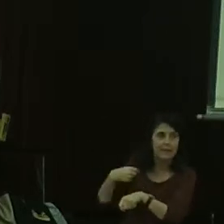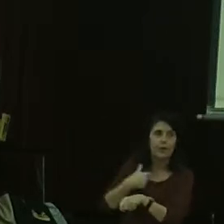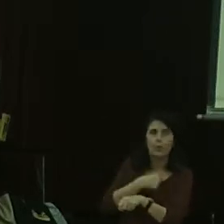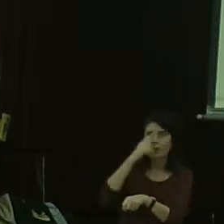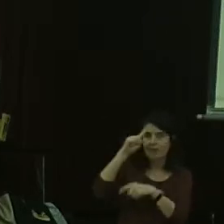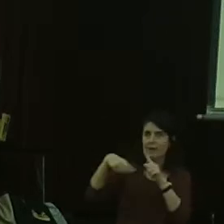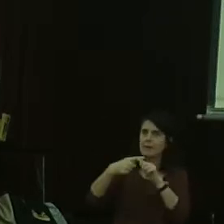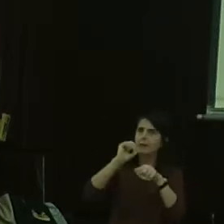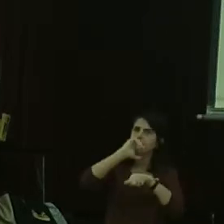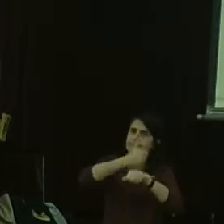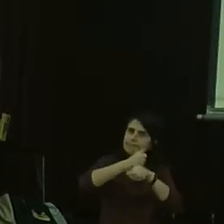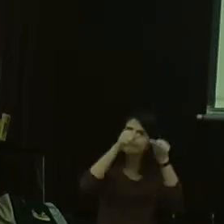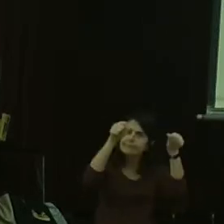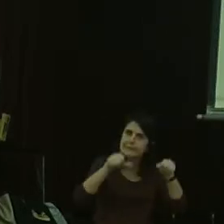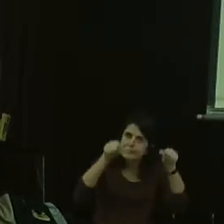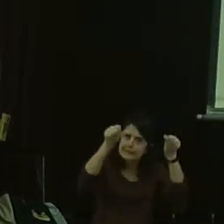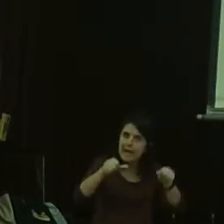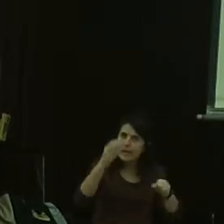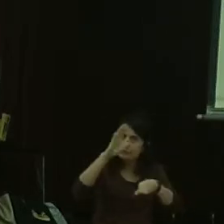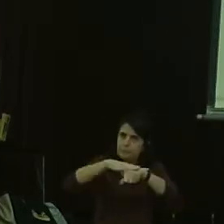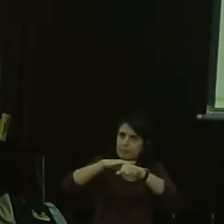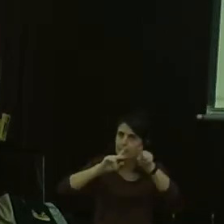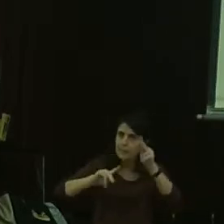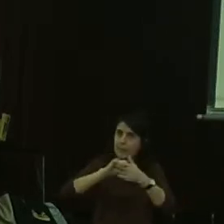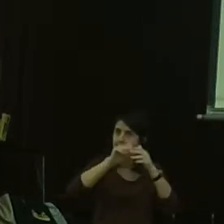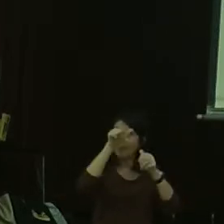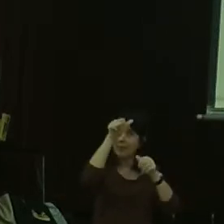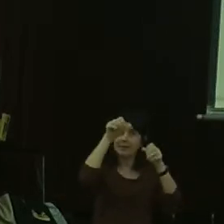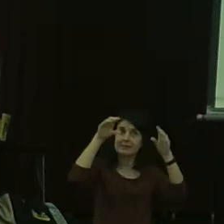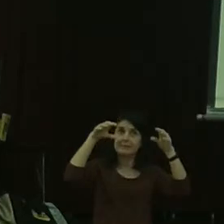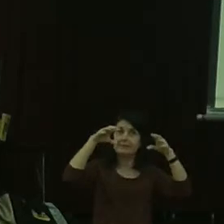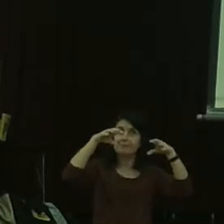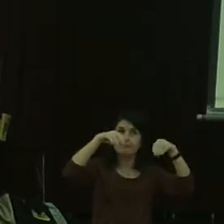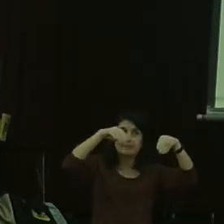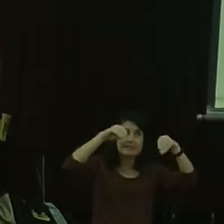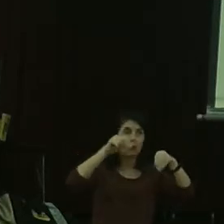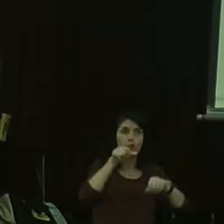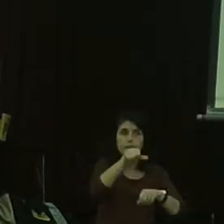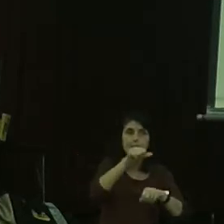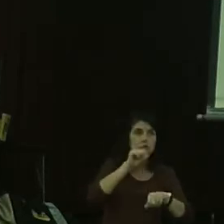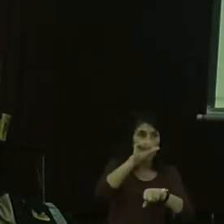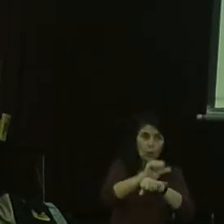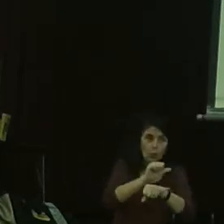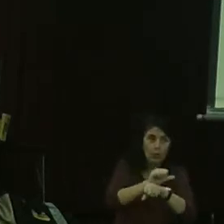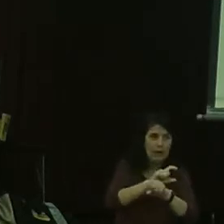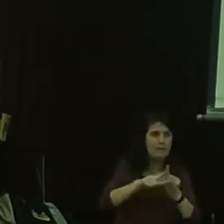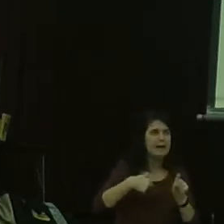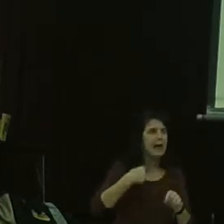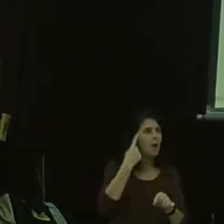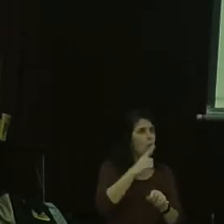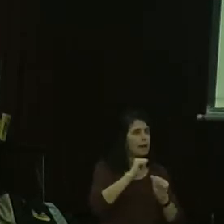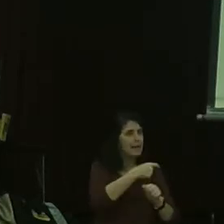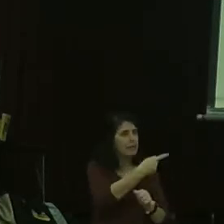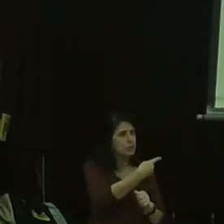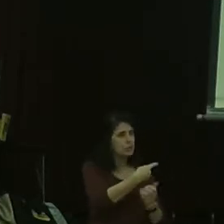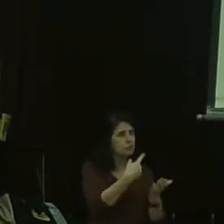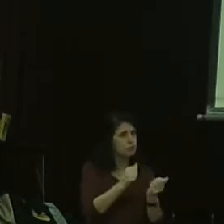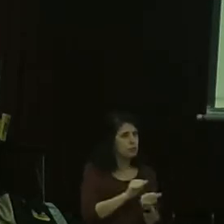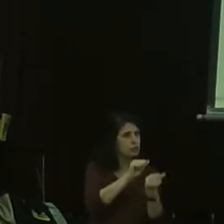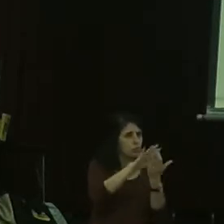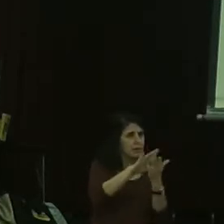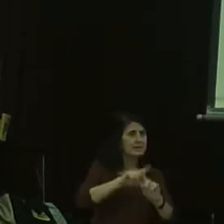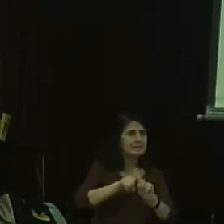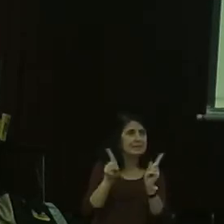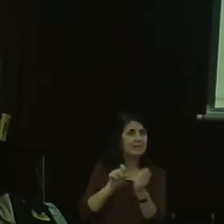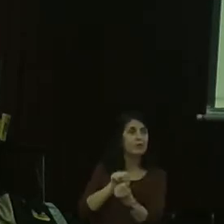signs up to let people know that a light's not working. But I wonder if either of you could speak to maybe a different approach to